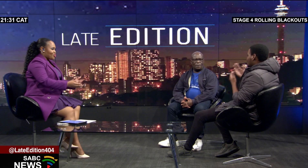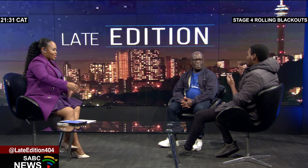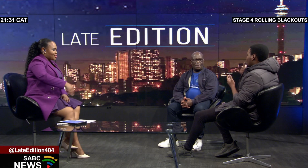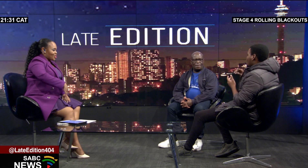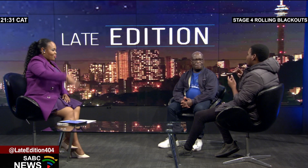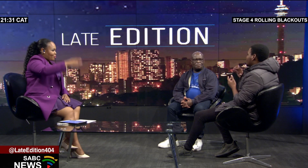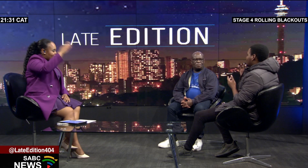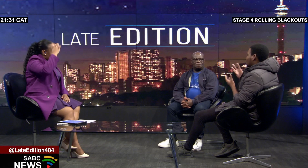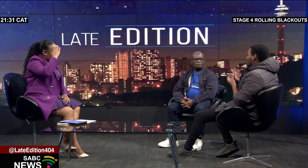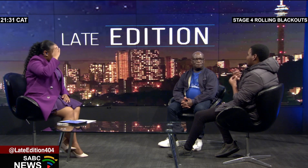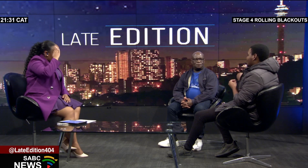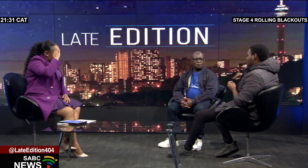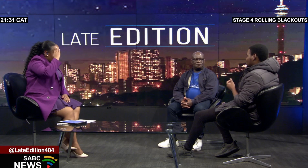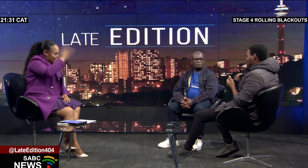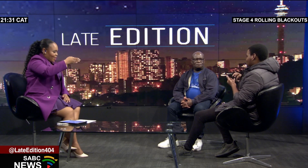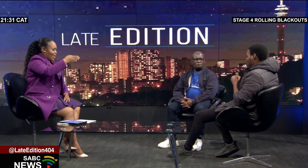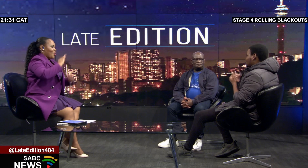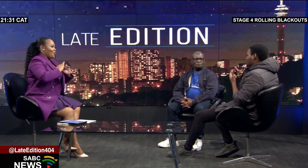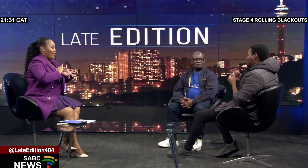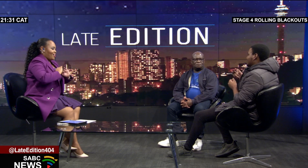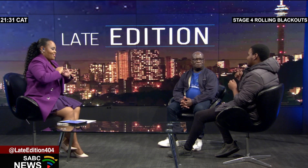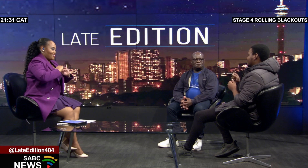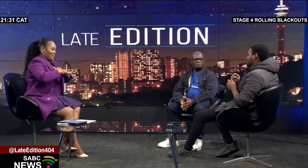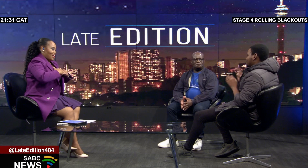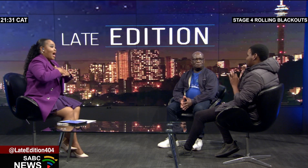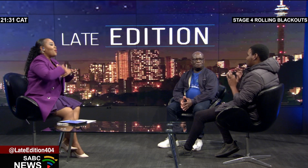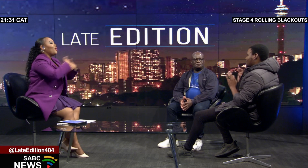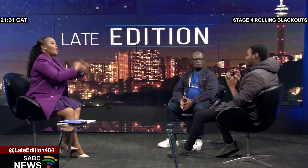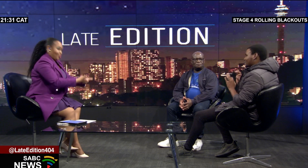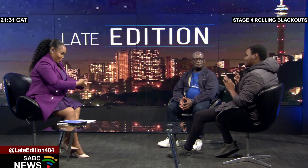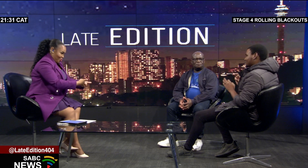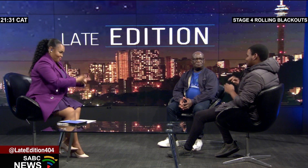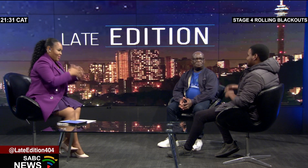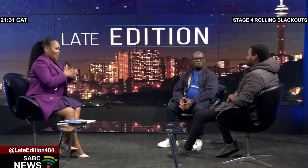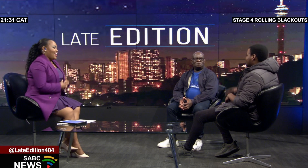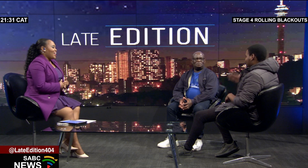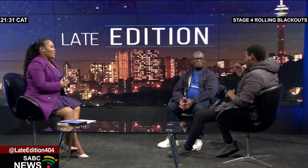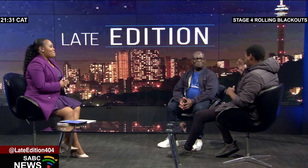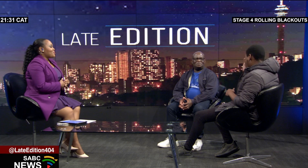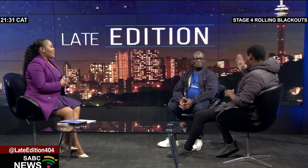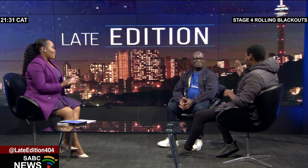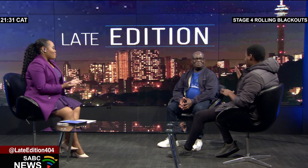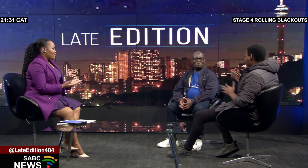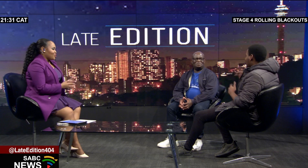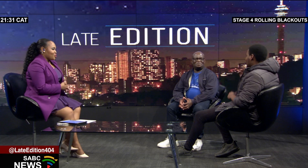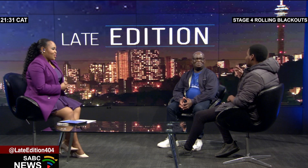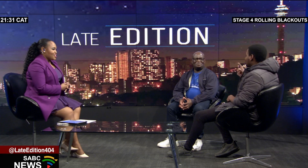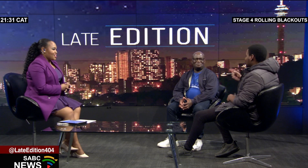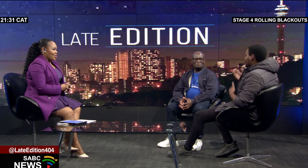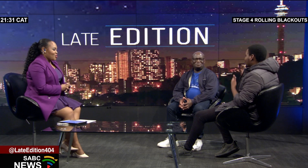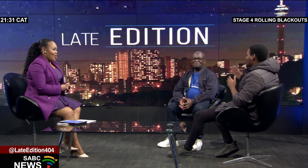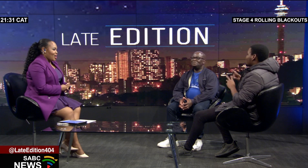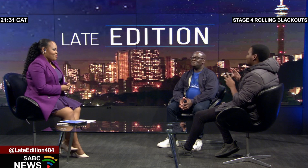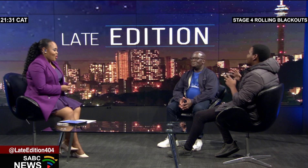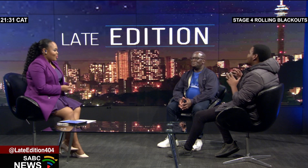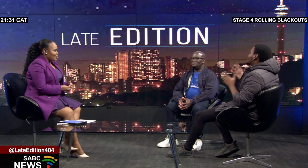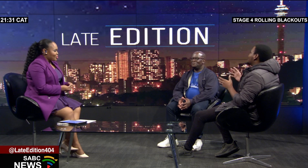this properly. Hello, and how are you? Thank you very much for joining us here on the